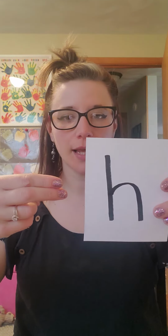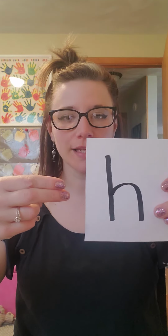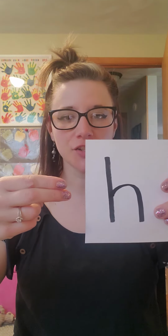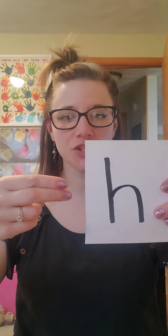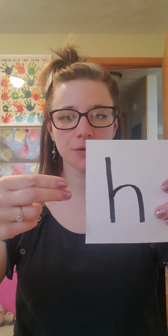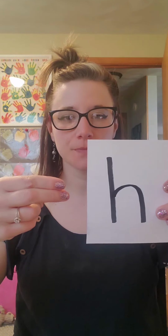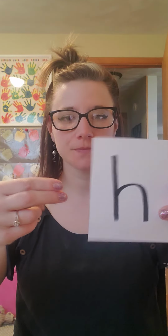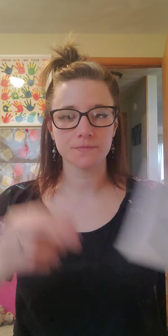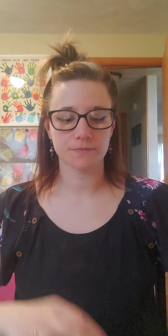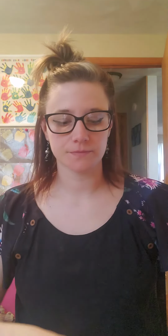H,